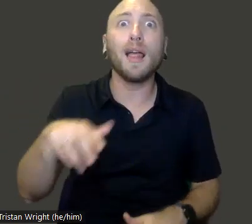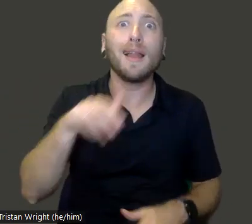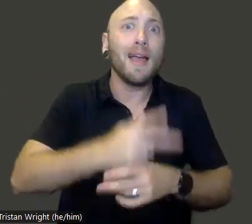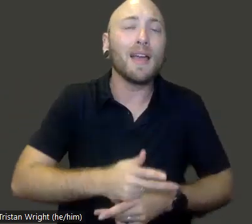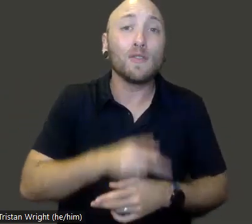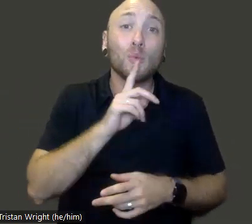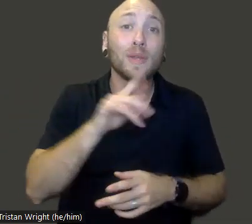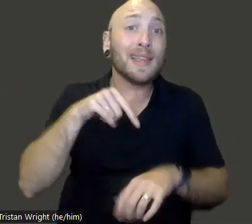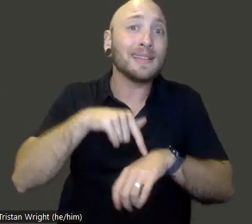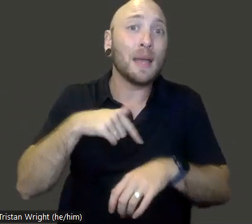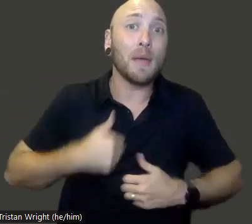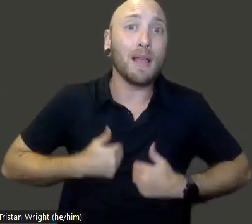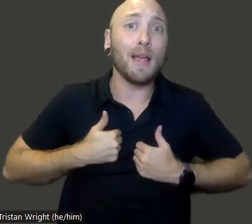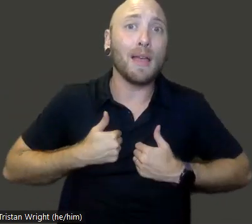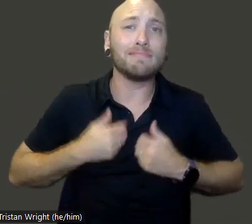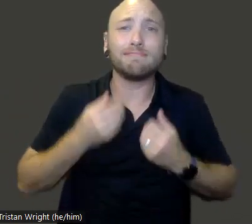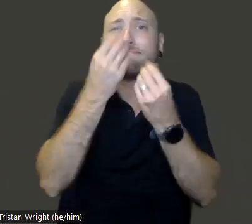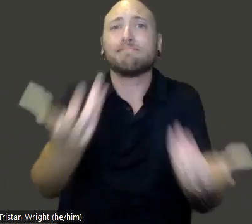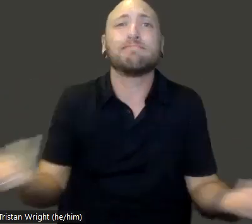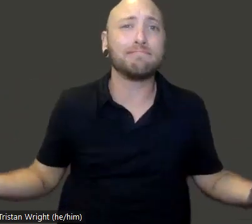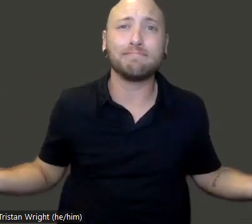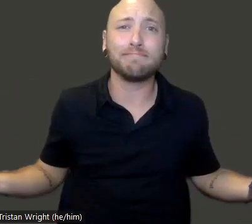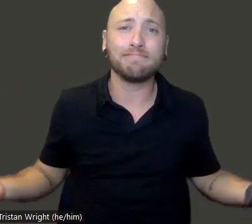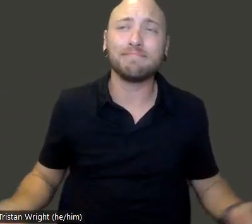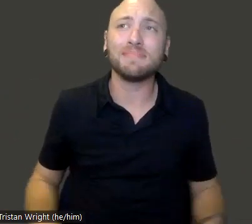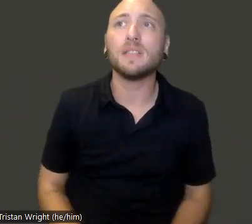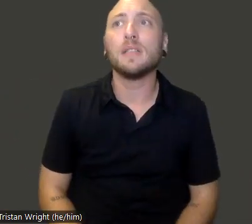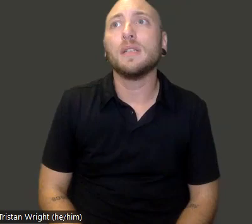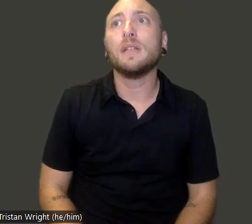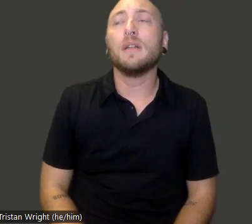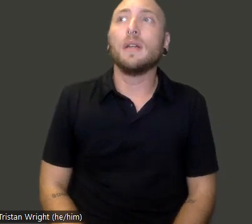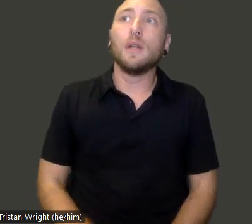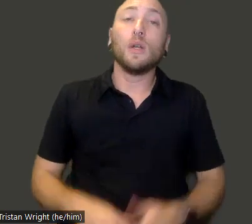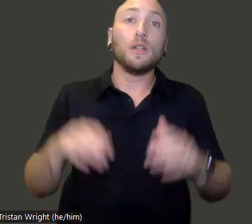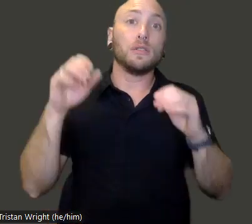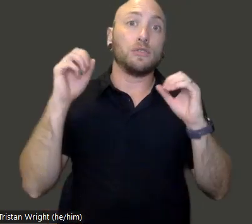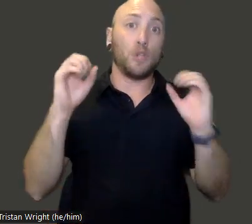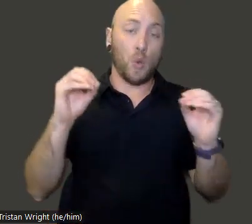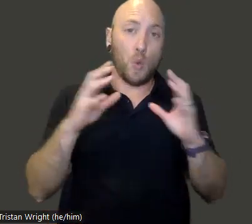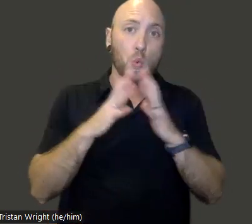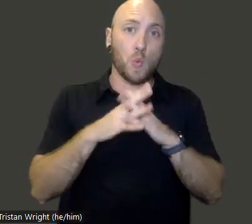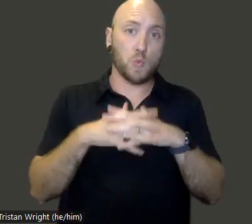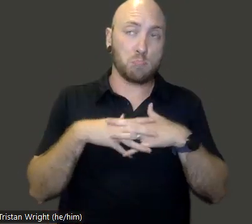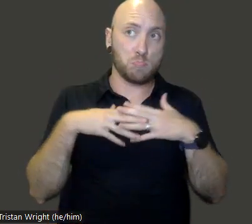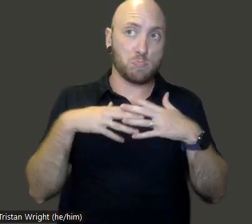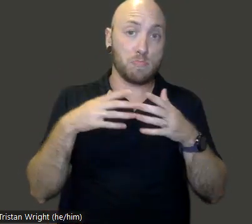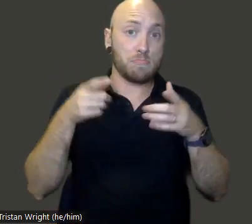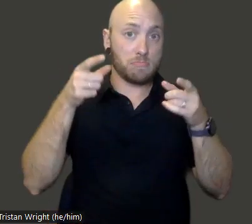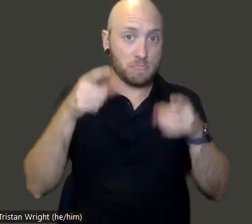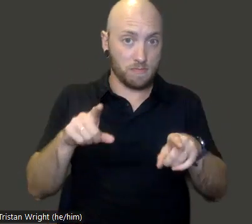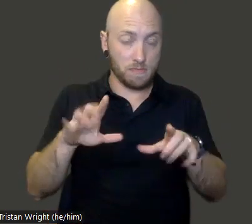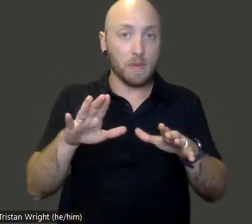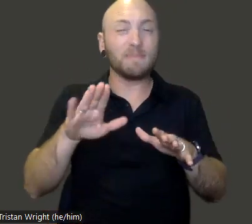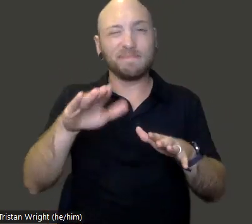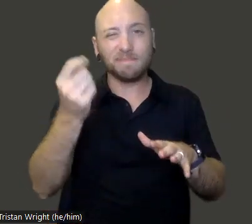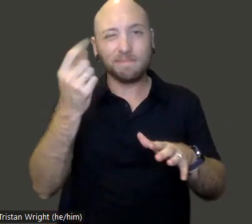value my life very much. And so I end up you know, when I first got